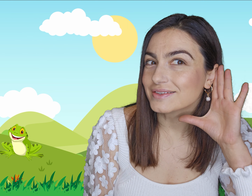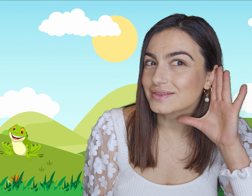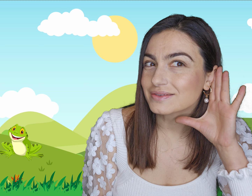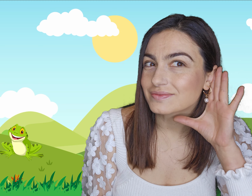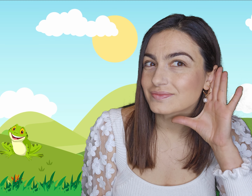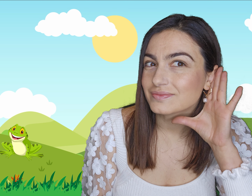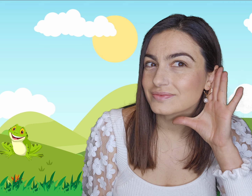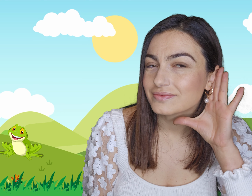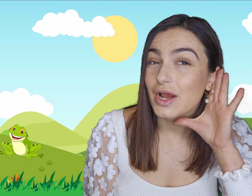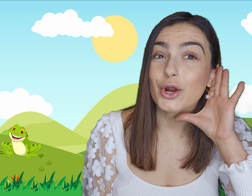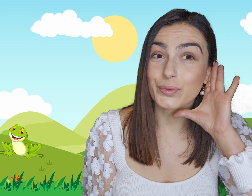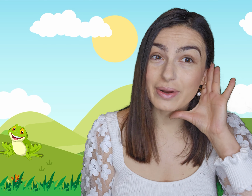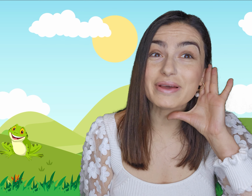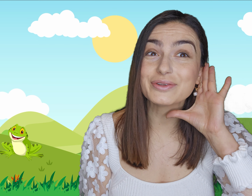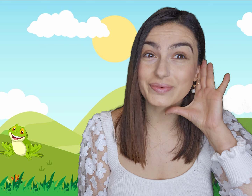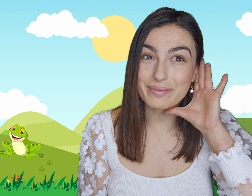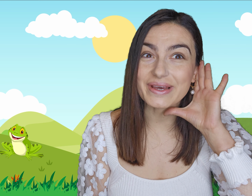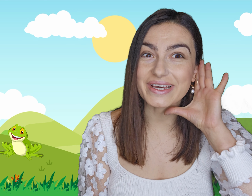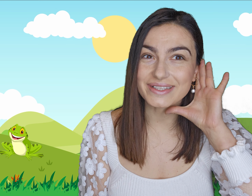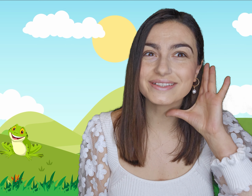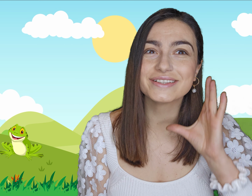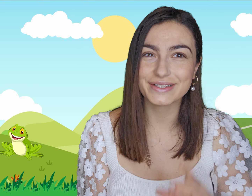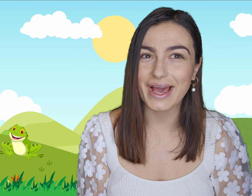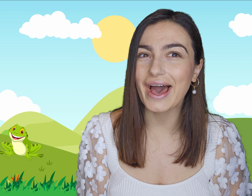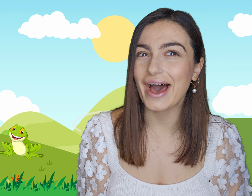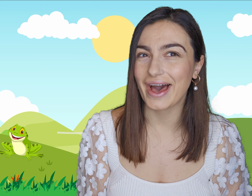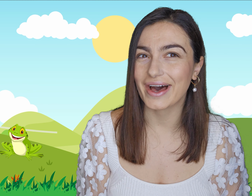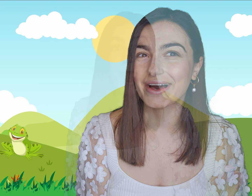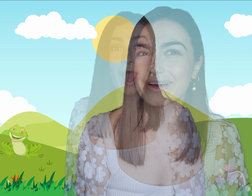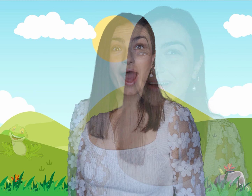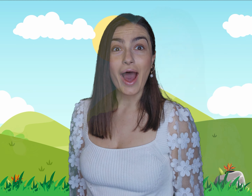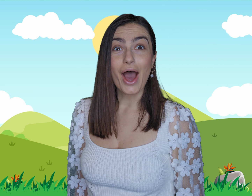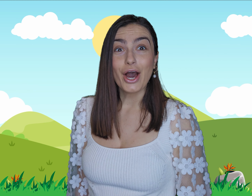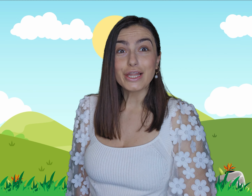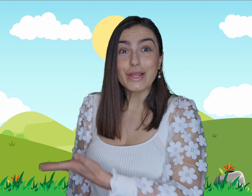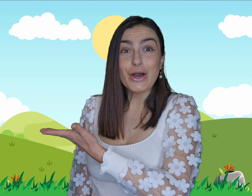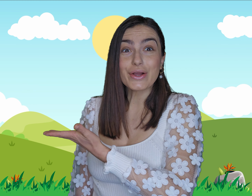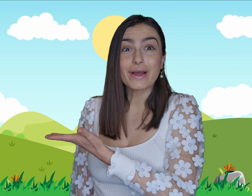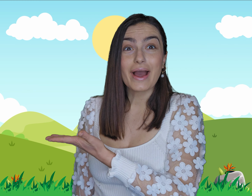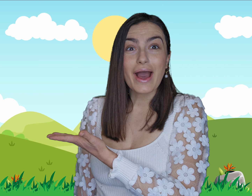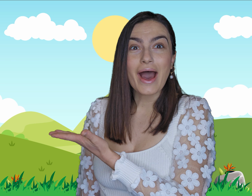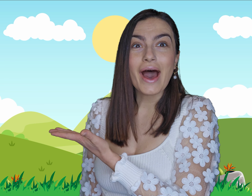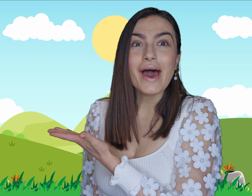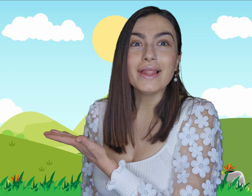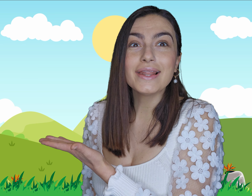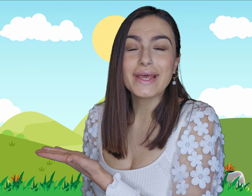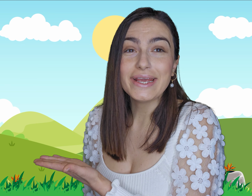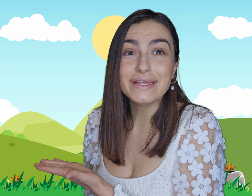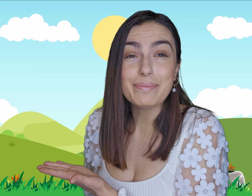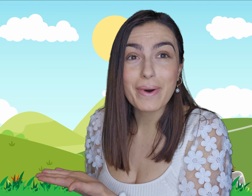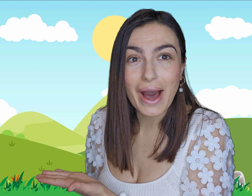ribbit ribbit yeah look a ladybug